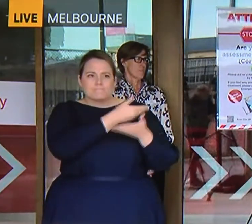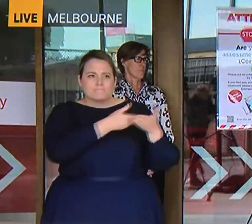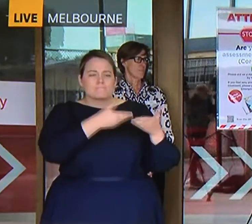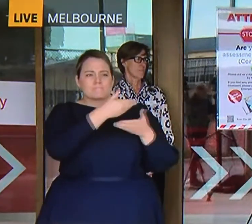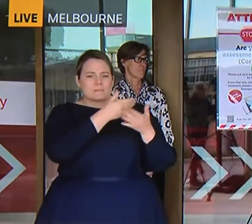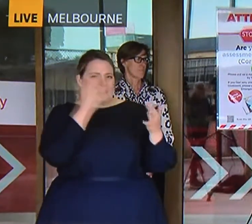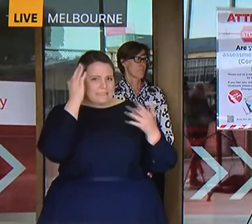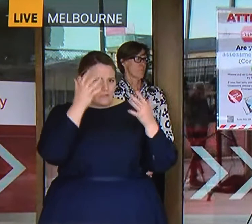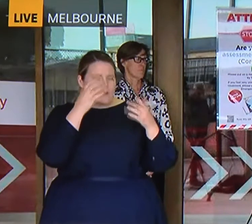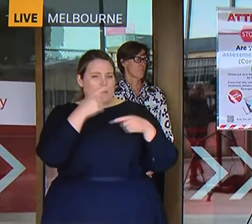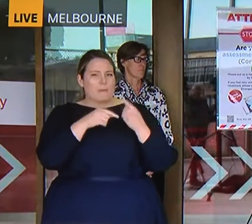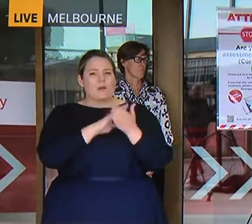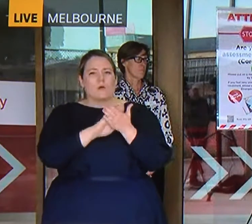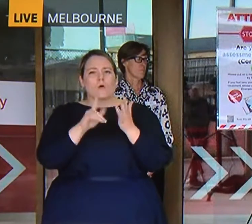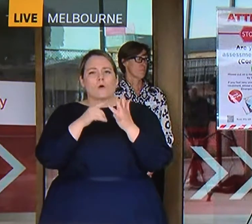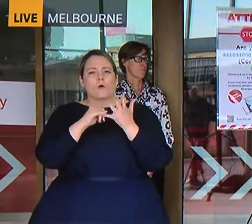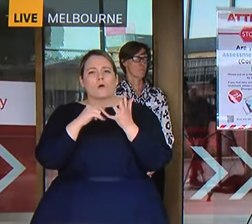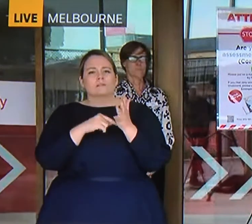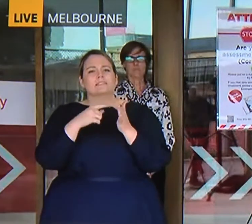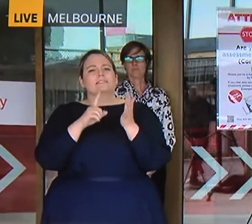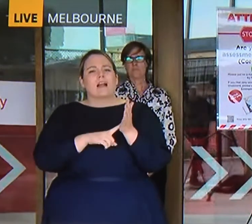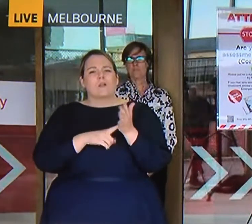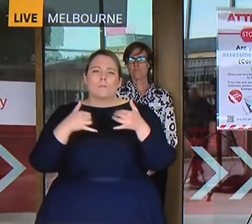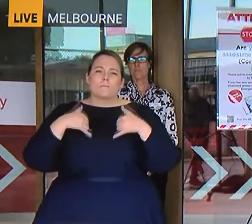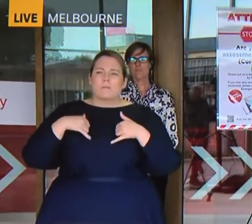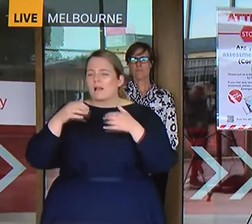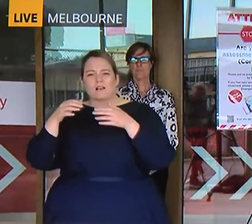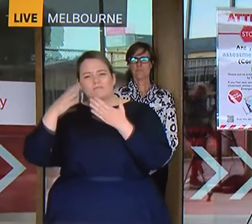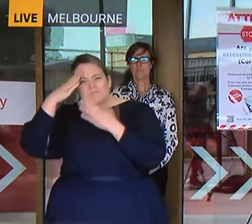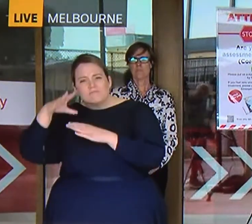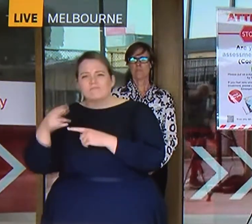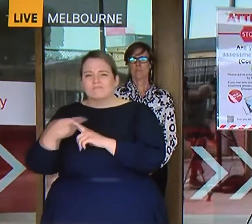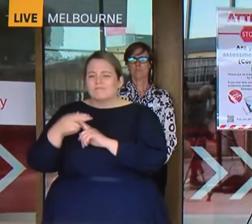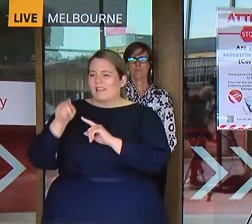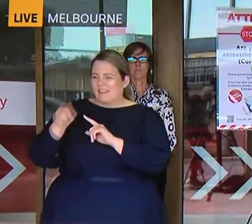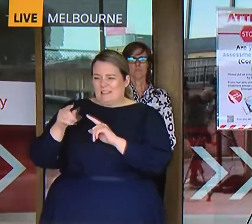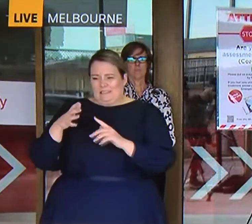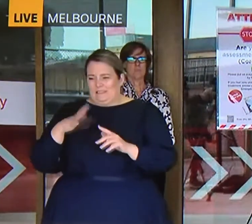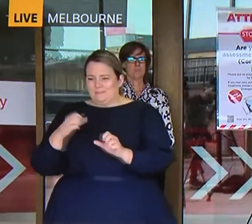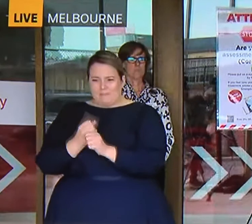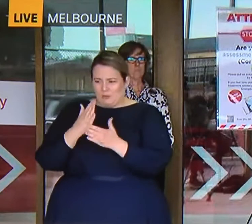such as hostels to make sure that we have the best possible and the